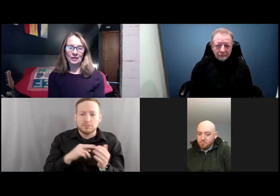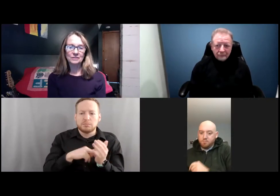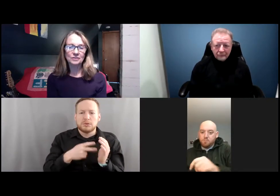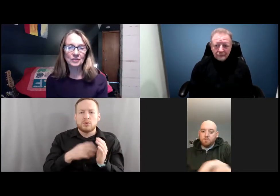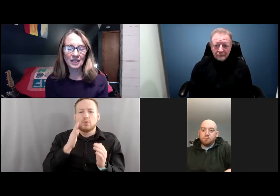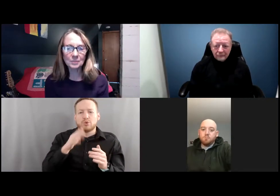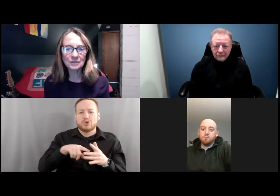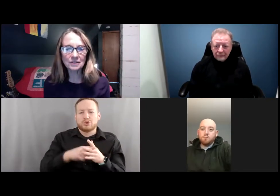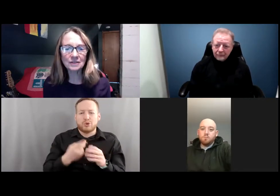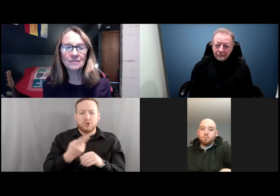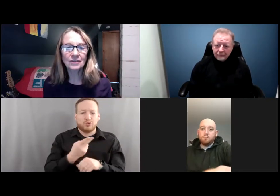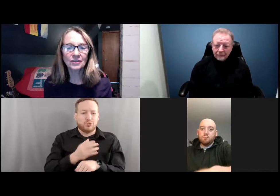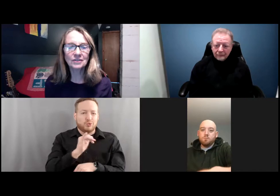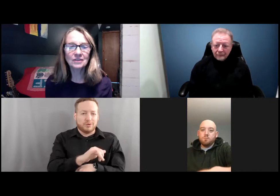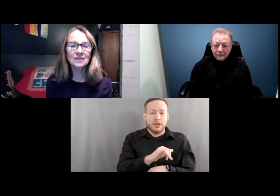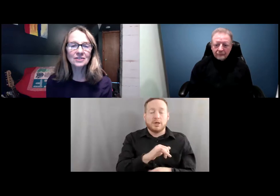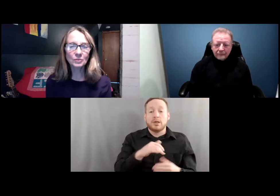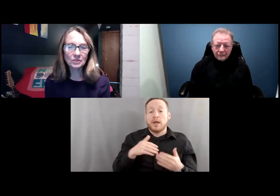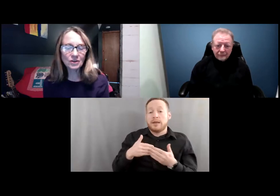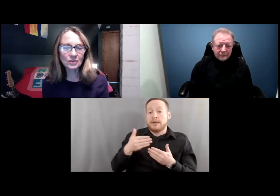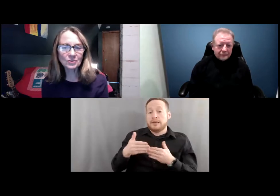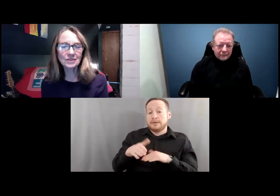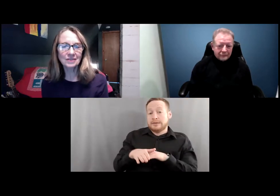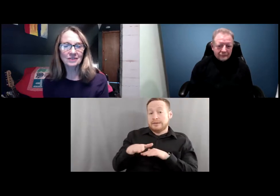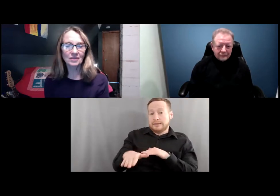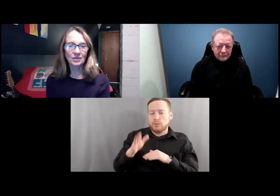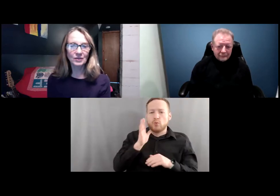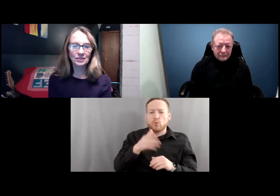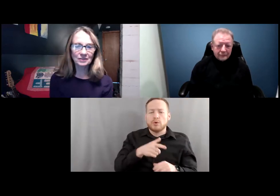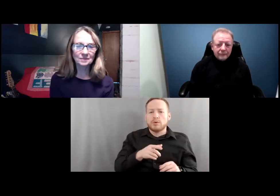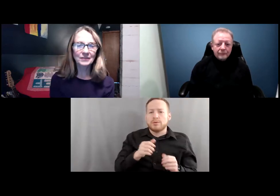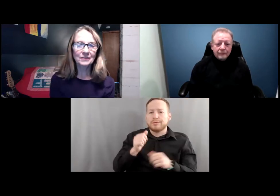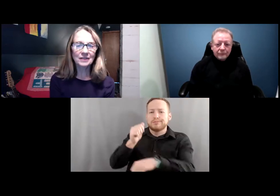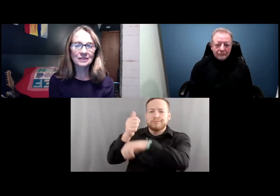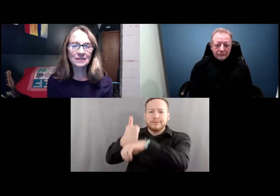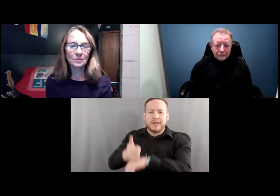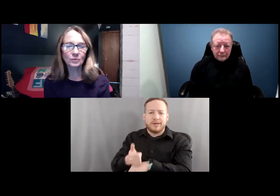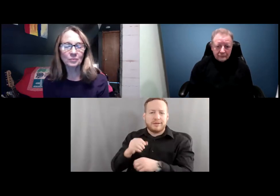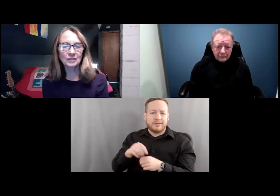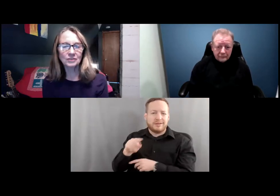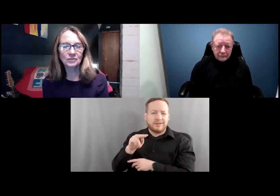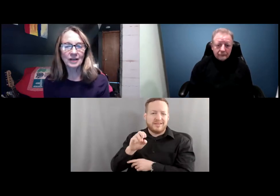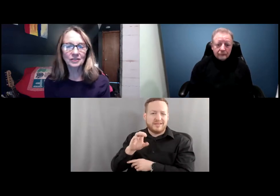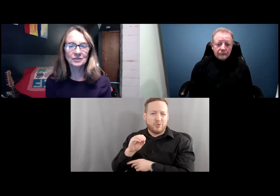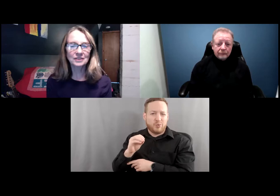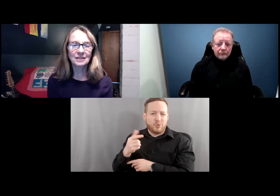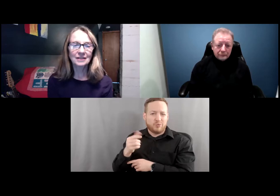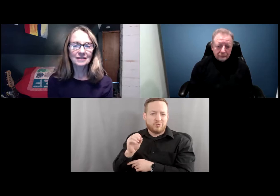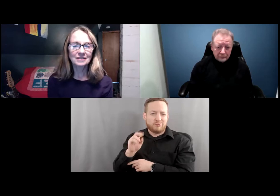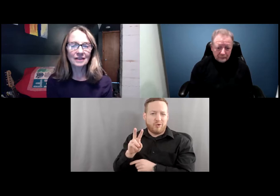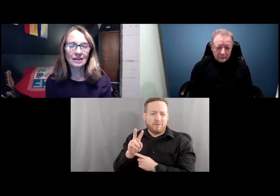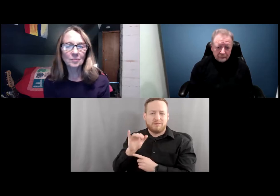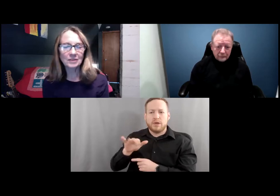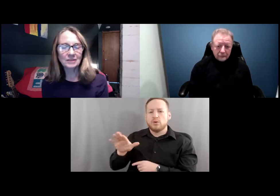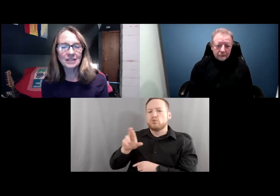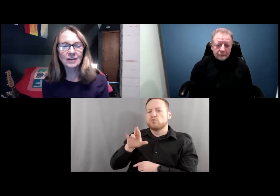pass this unanimously. Very good. So we'll start using this evaluation. The next step will be to actually set